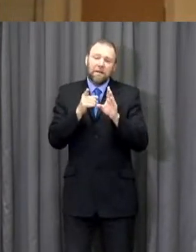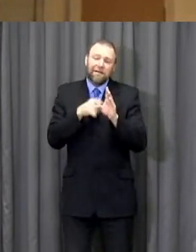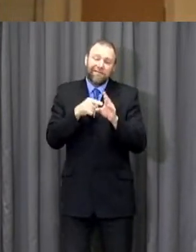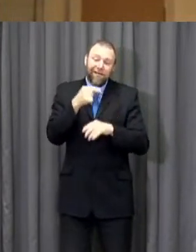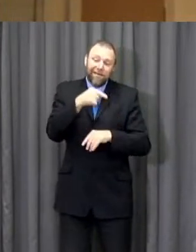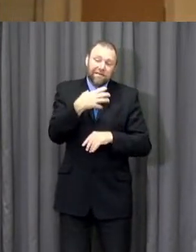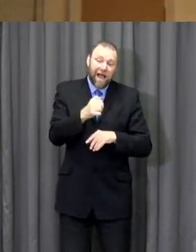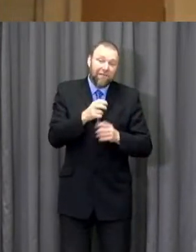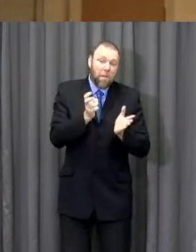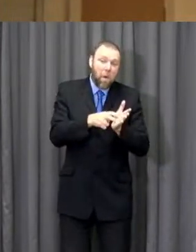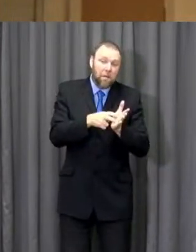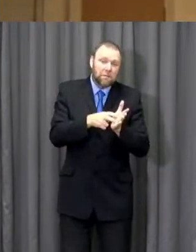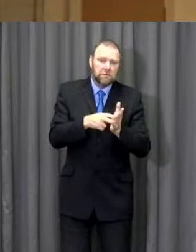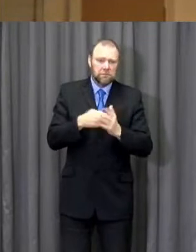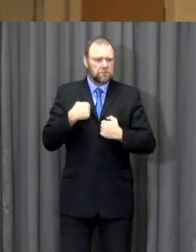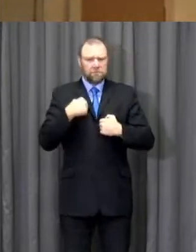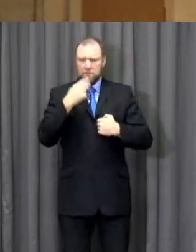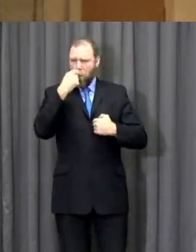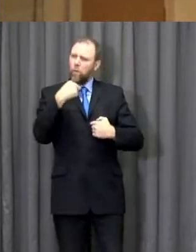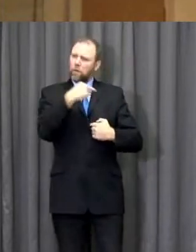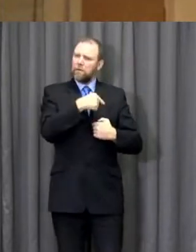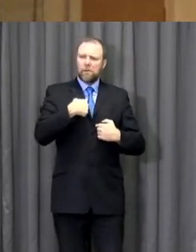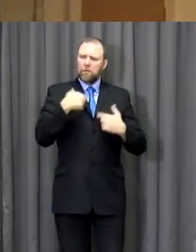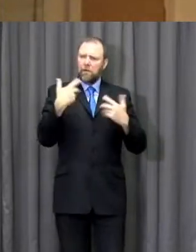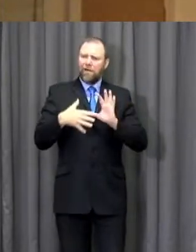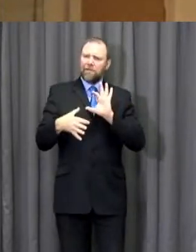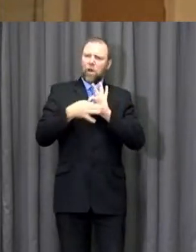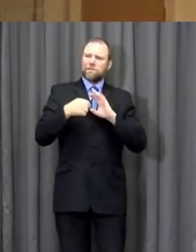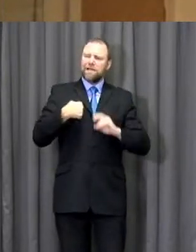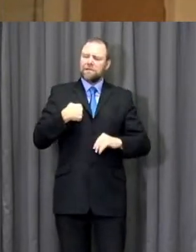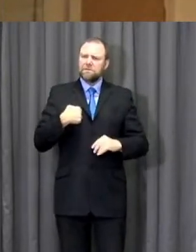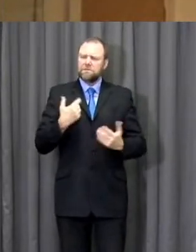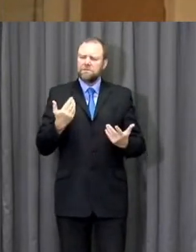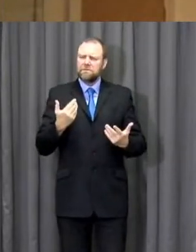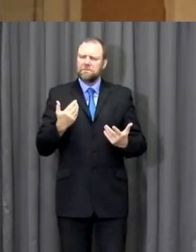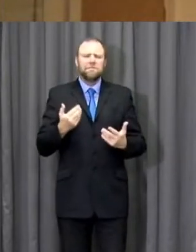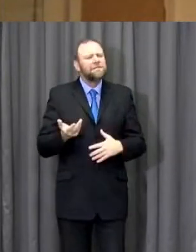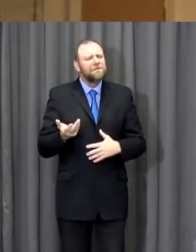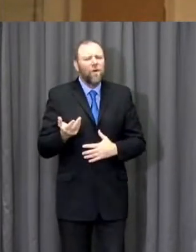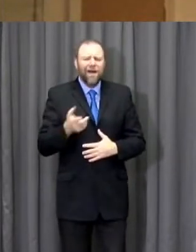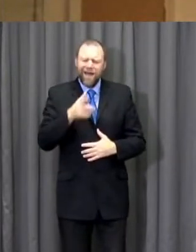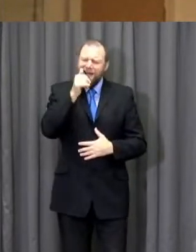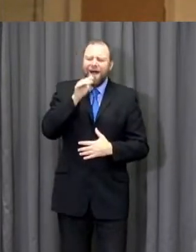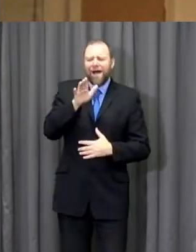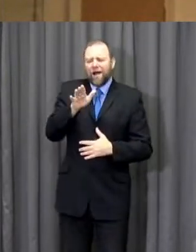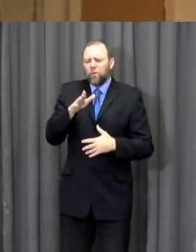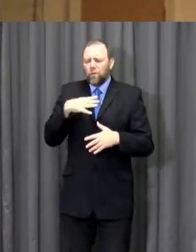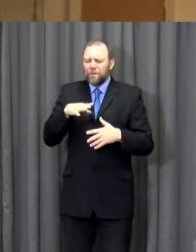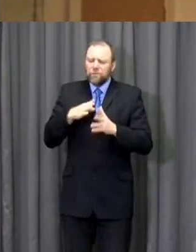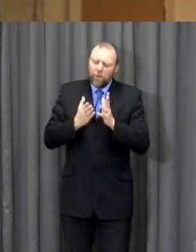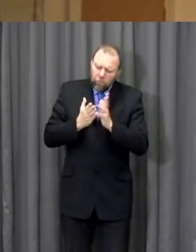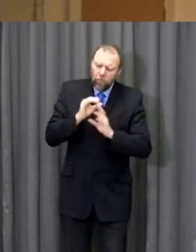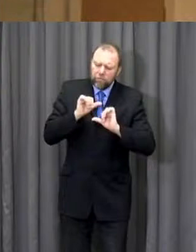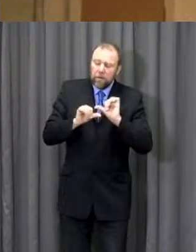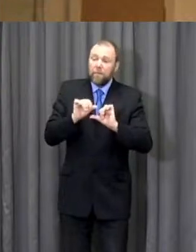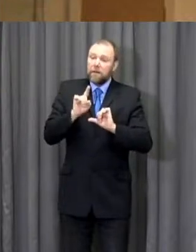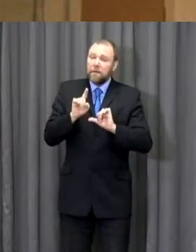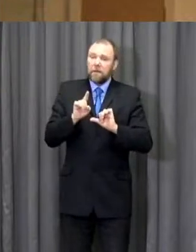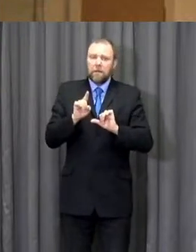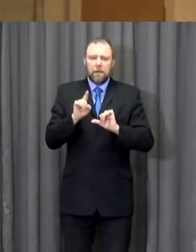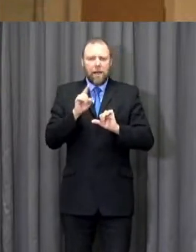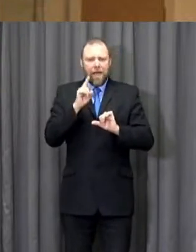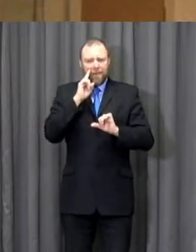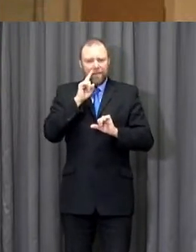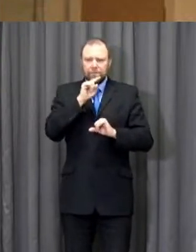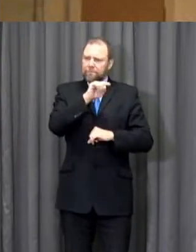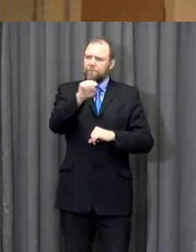that day, the other hadn't been contacted yet. And we know it's very ambitious what we're getting through, a lot of people who need to be seen. But what can you do to reassure people